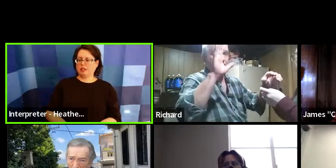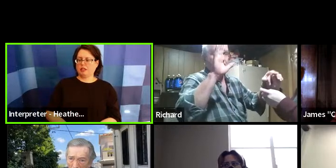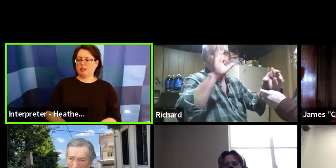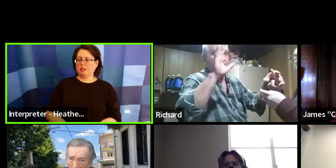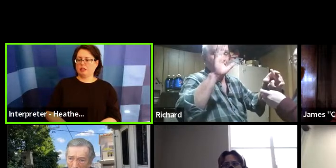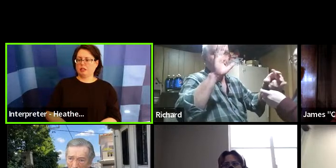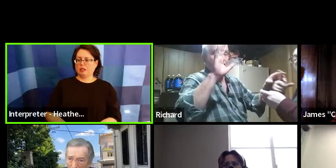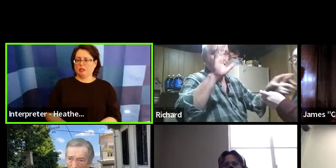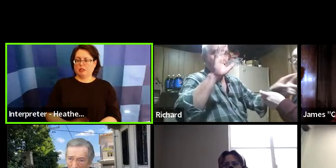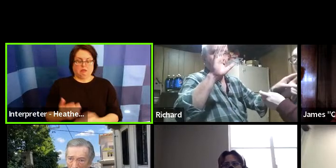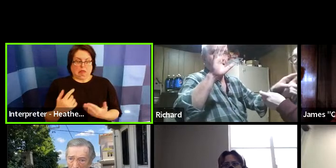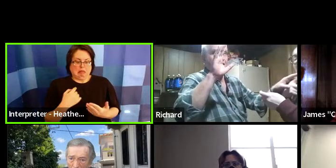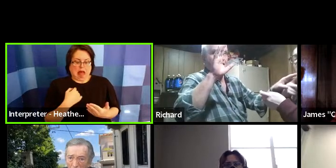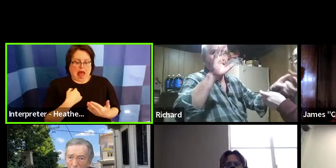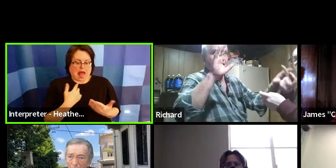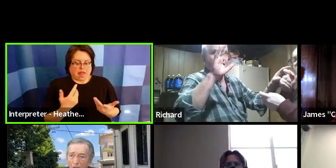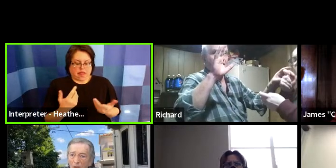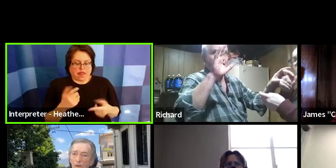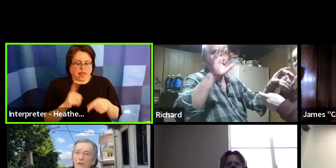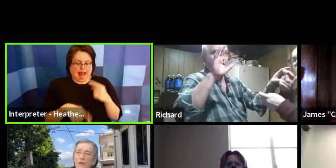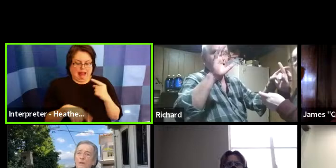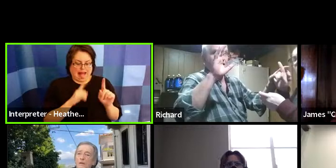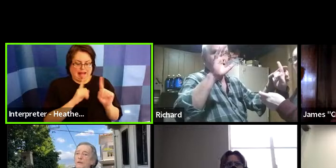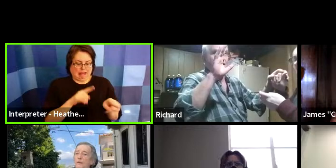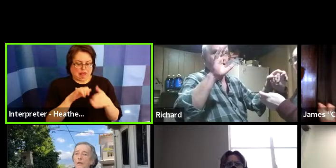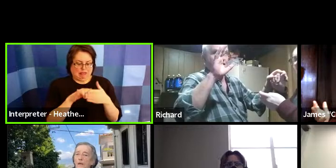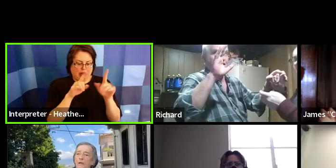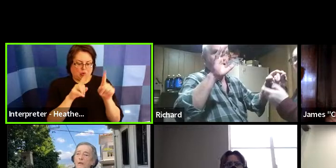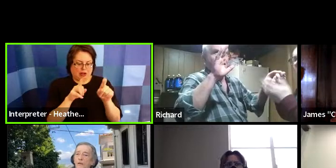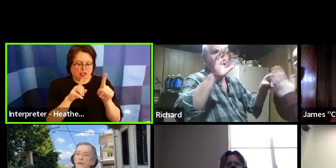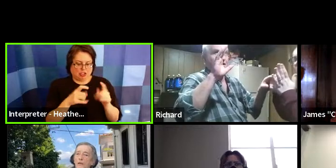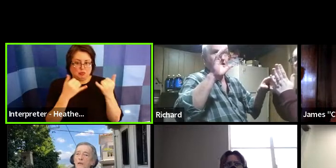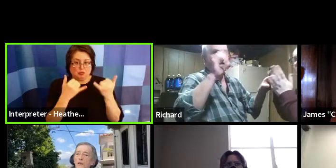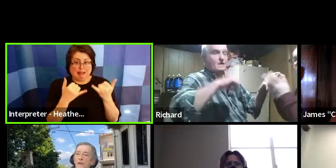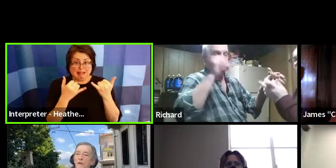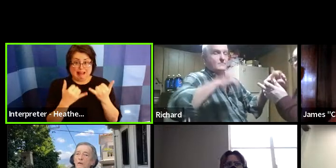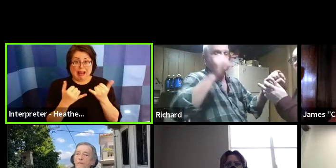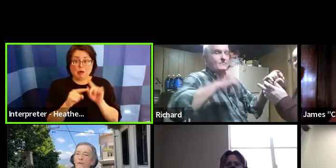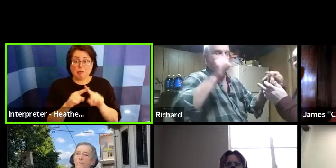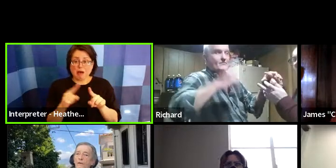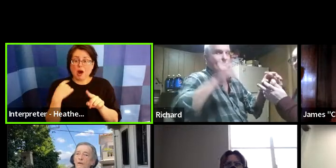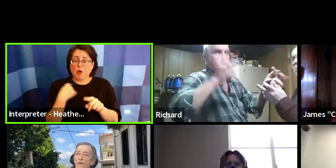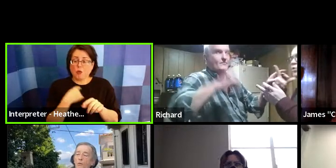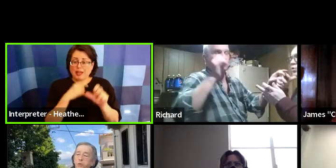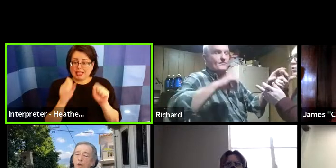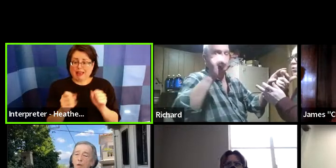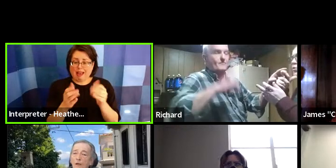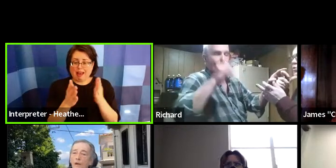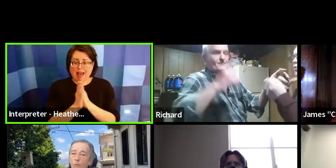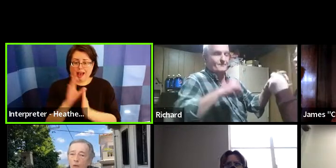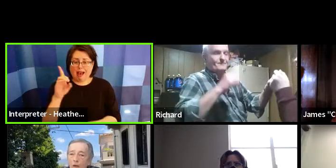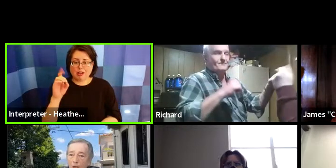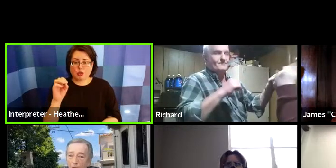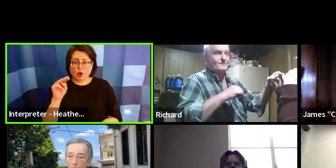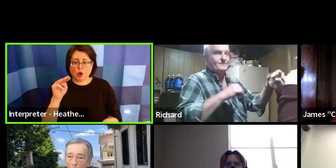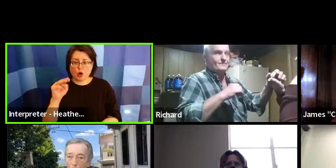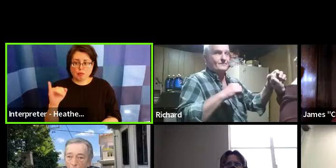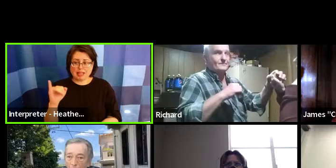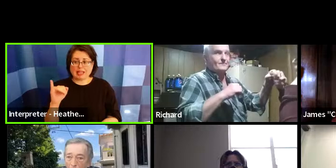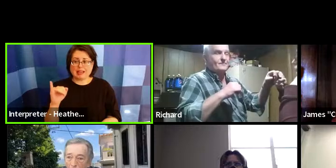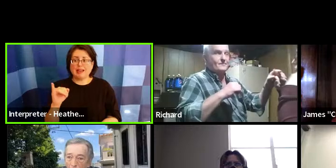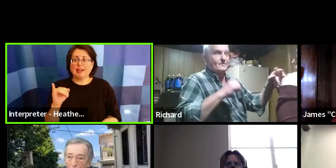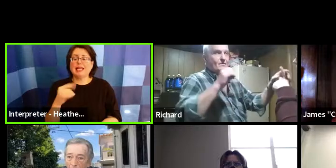I can't speak to that question right now, but we can certainly speak with Domi about ensuring there is